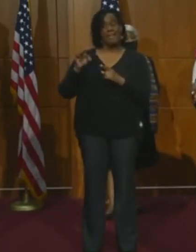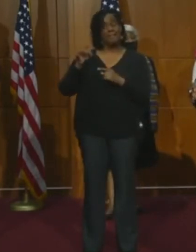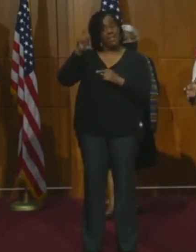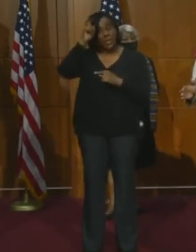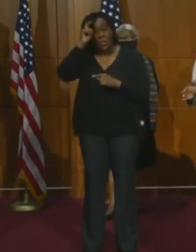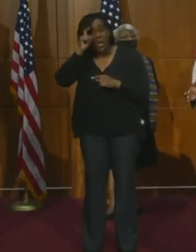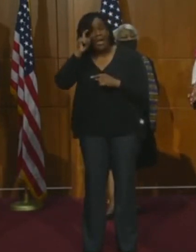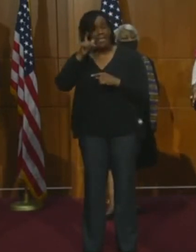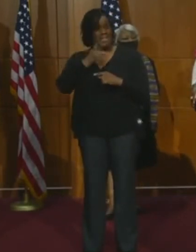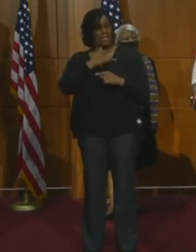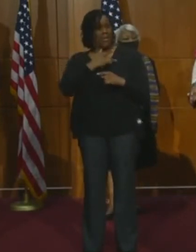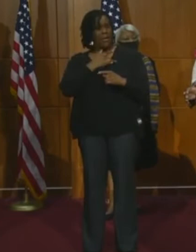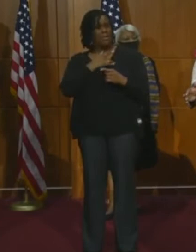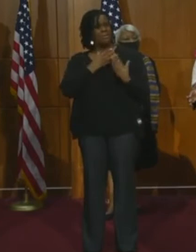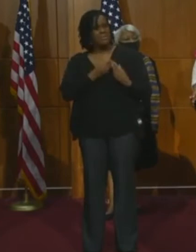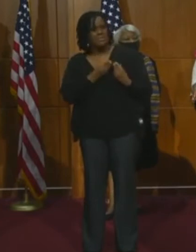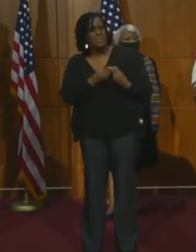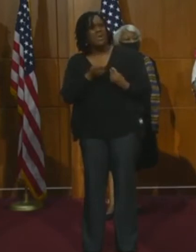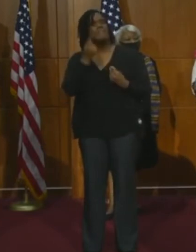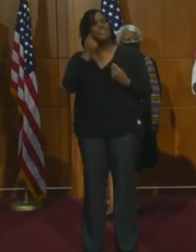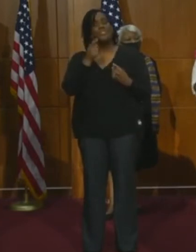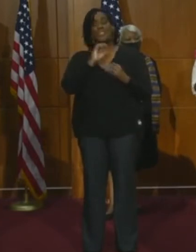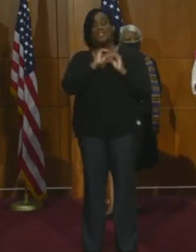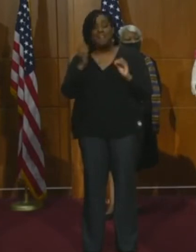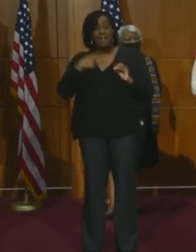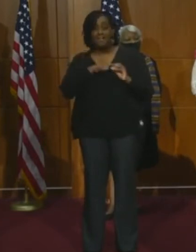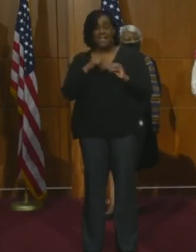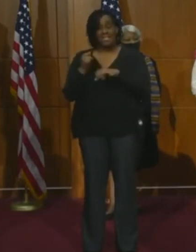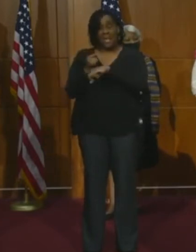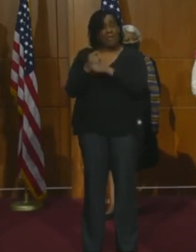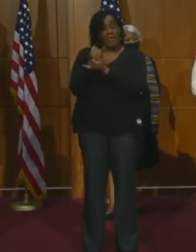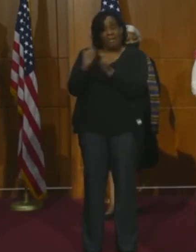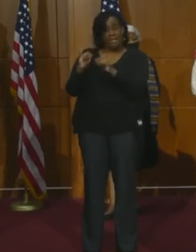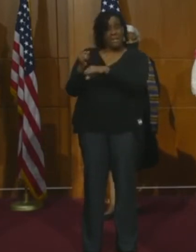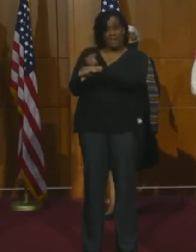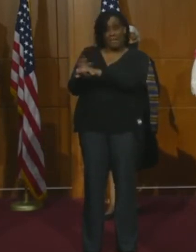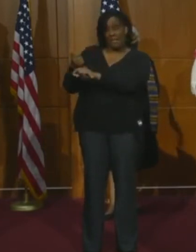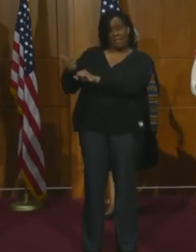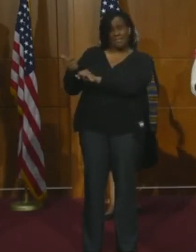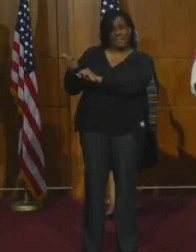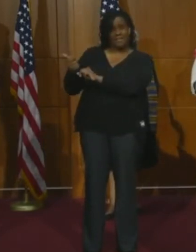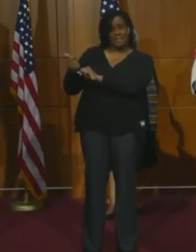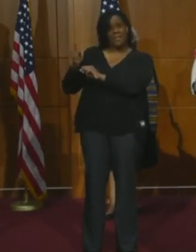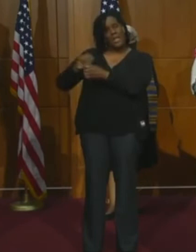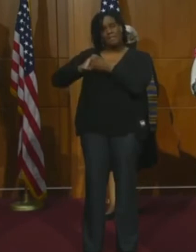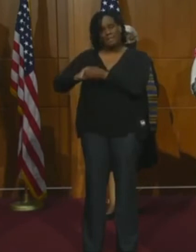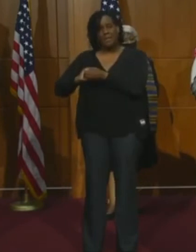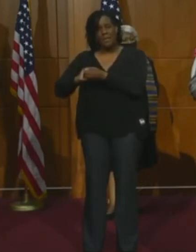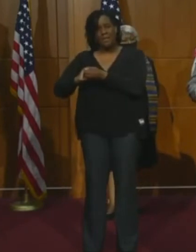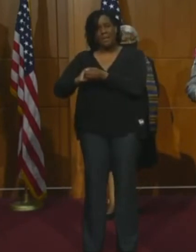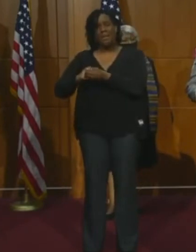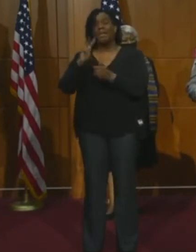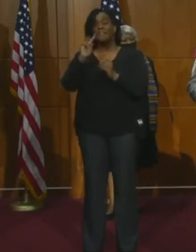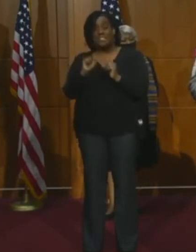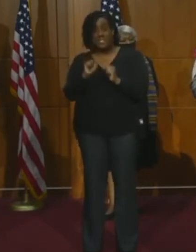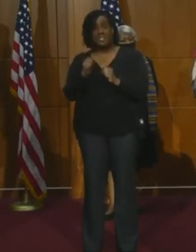wisdom, those whose hearts are right, understand that none of us are an island and none of us can stand alone. Virginians, I say to you,